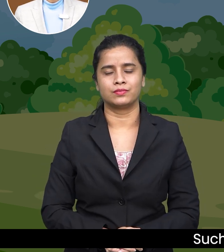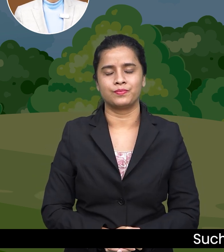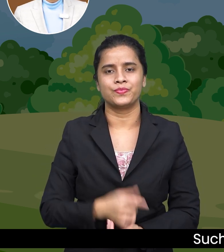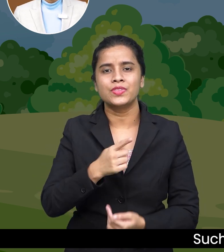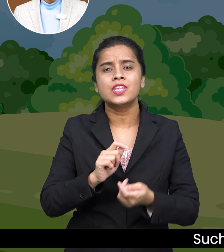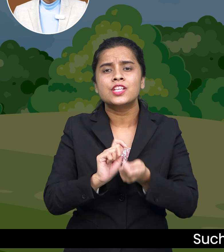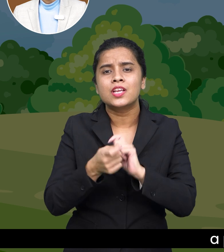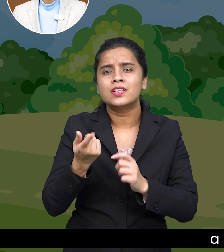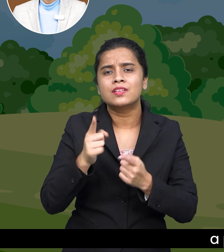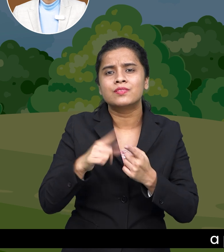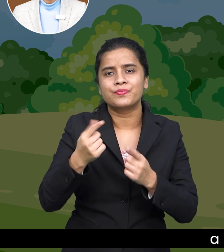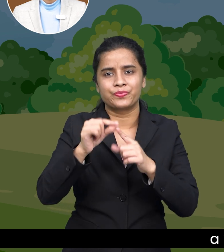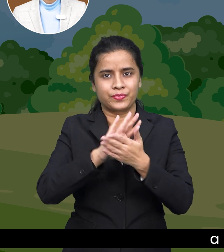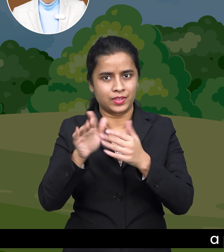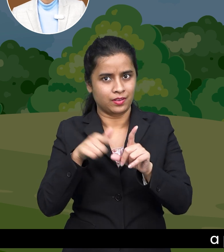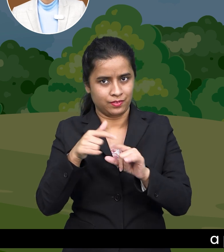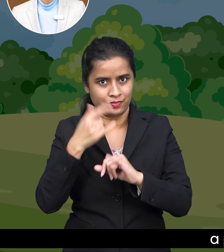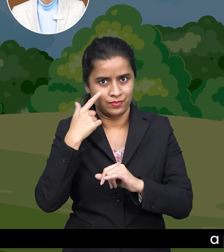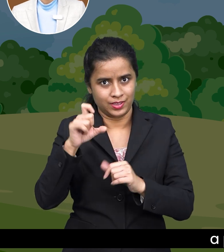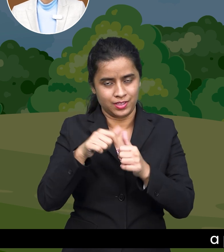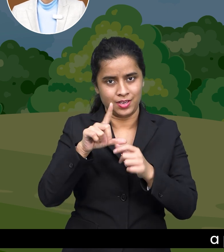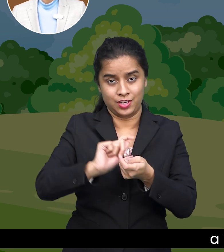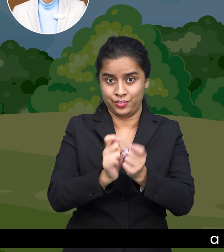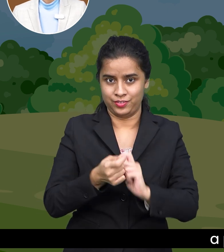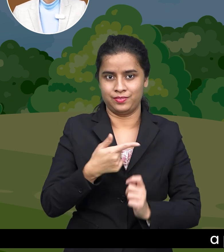Such a change is called a physical change.